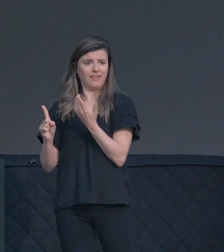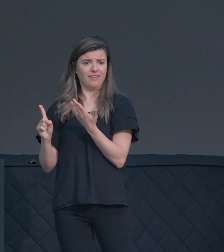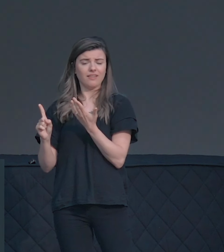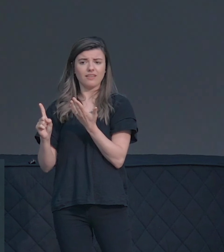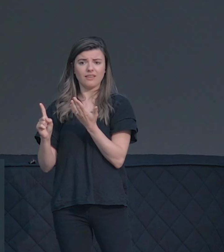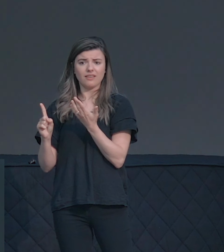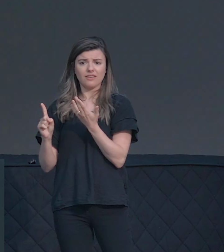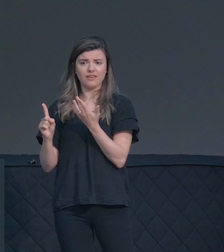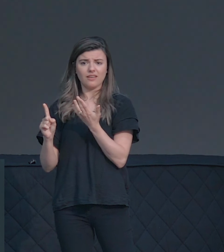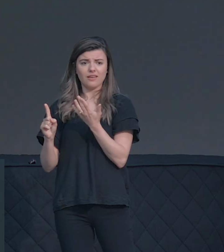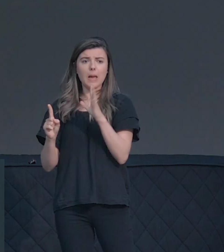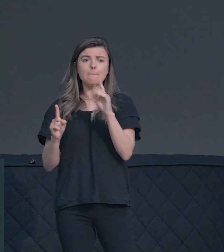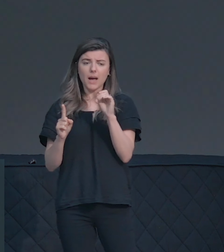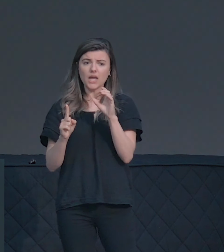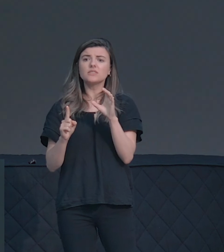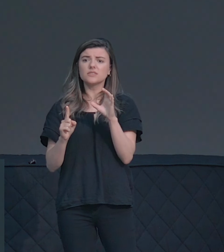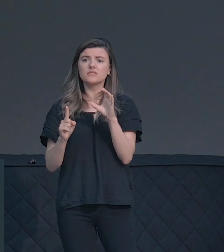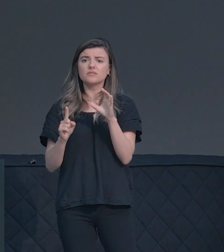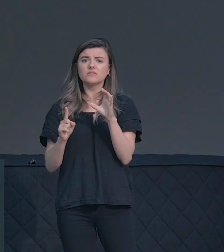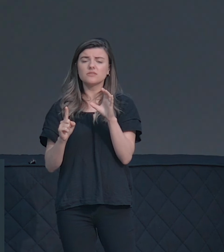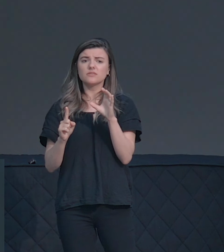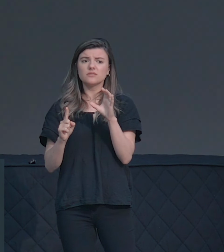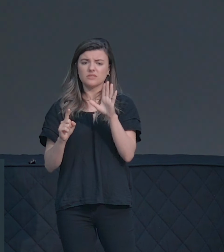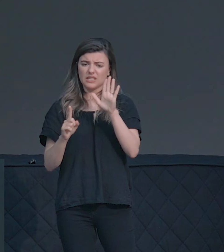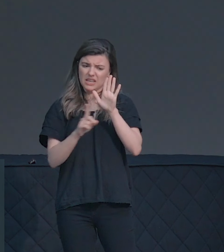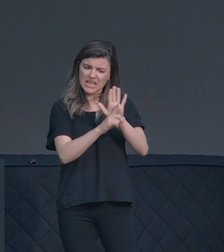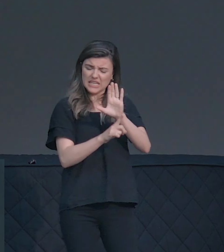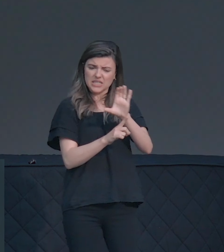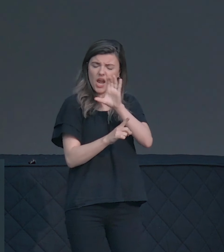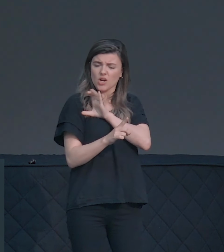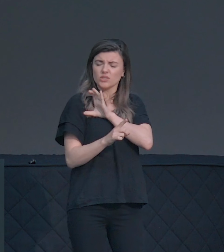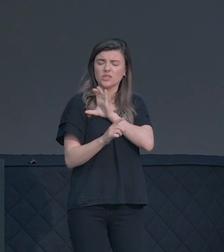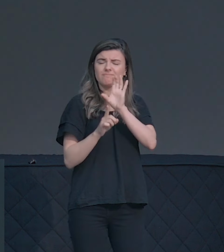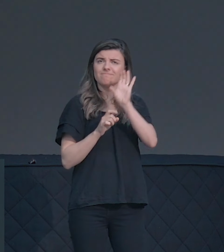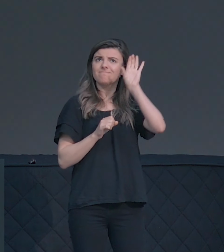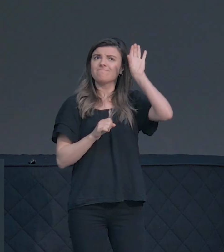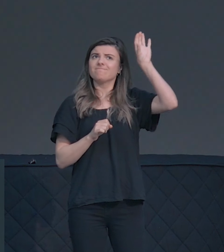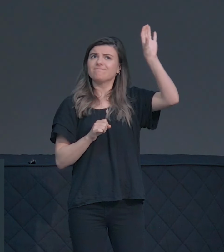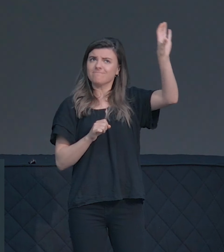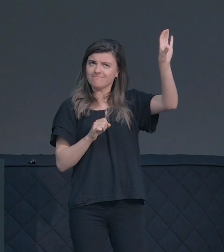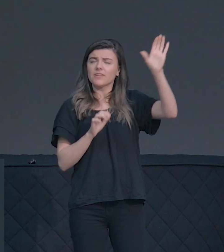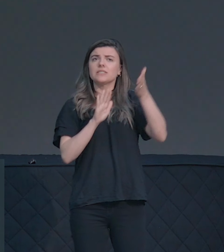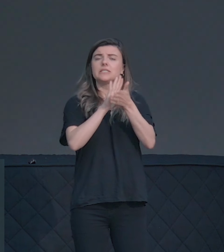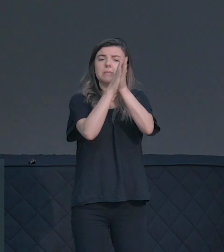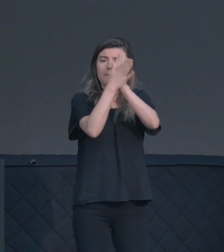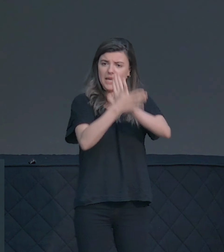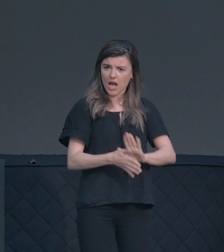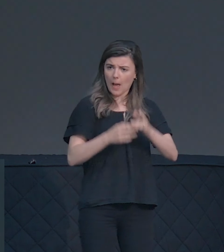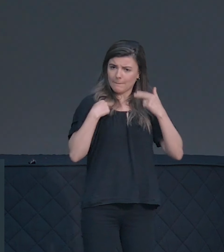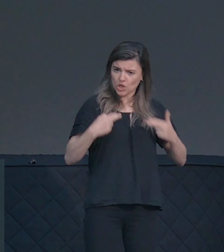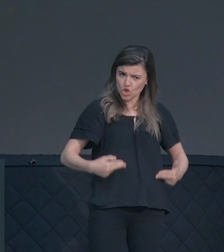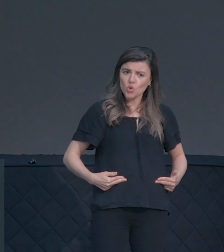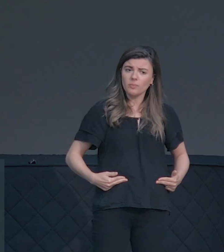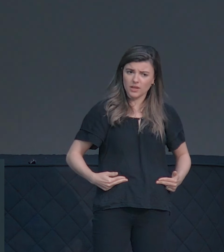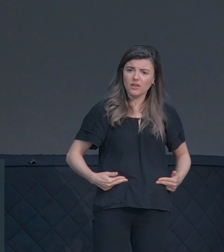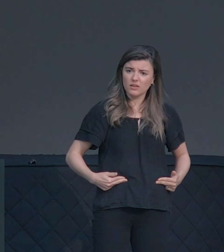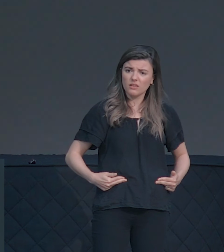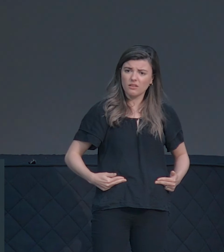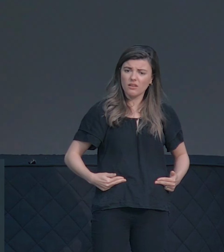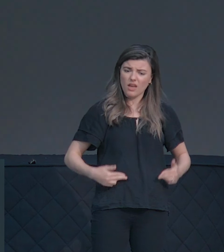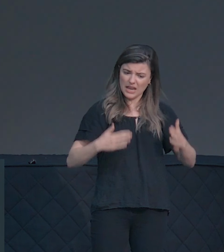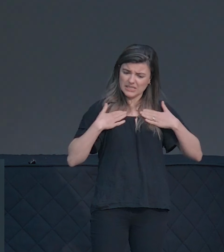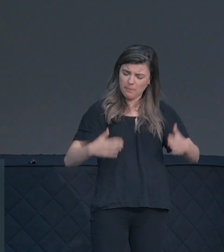Yet he set aside certain aspects of his attributes in order to become human. In his human body, he's limited